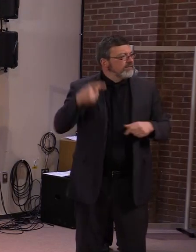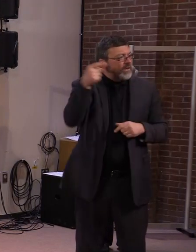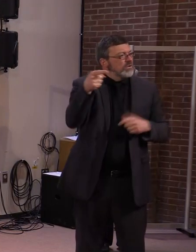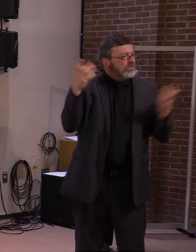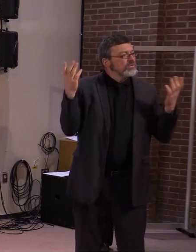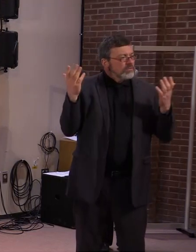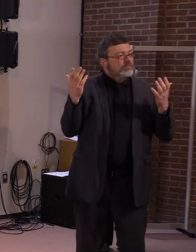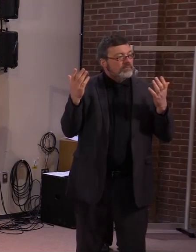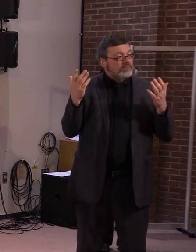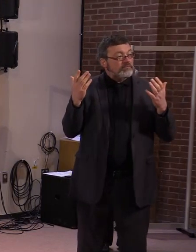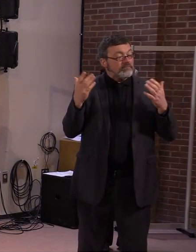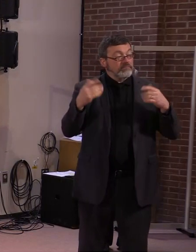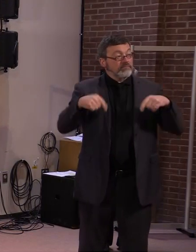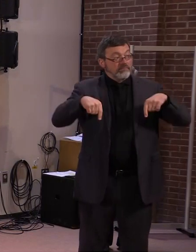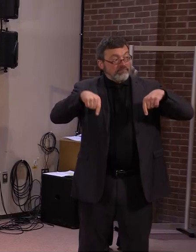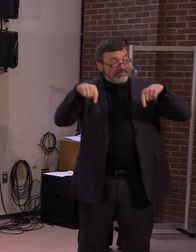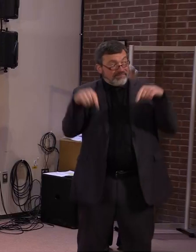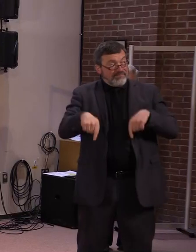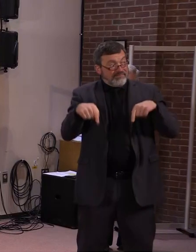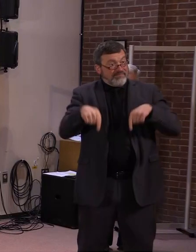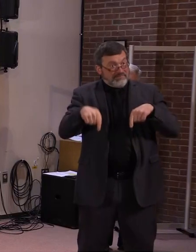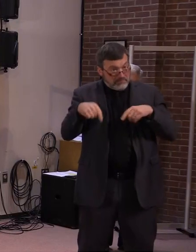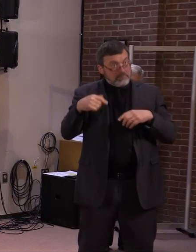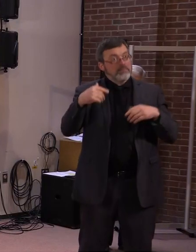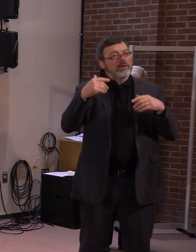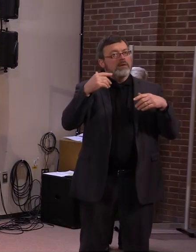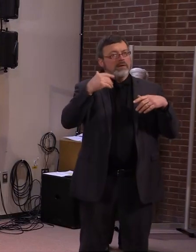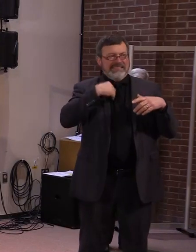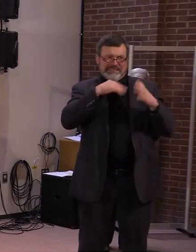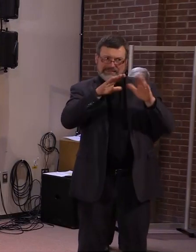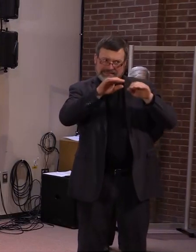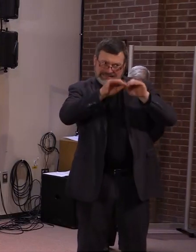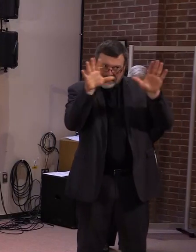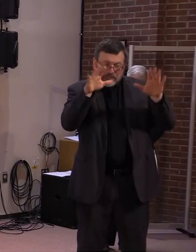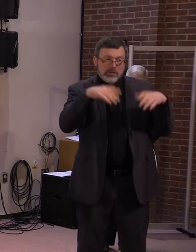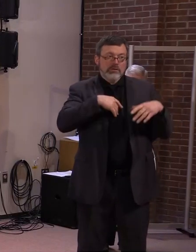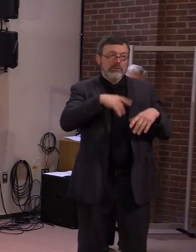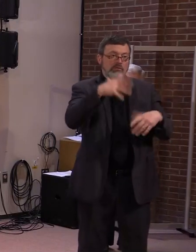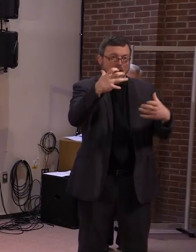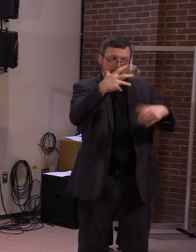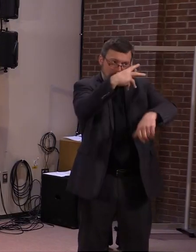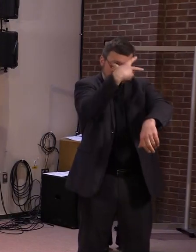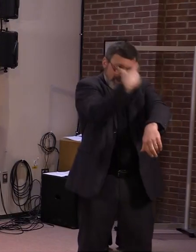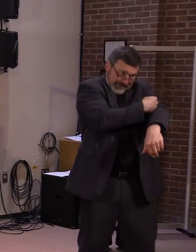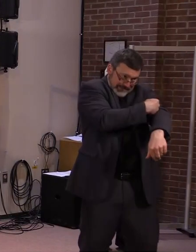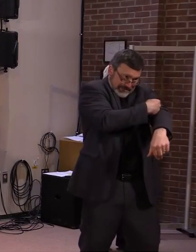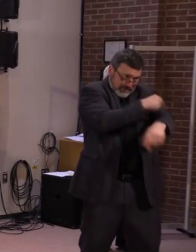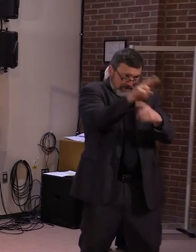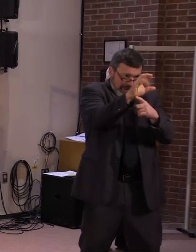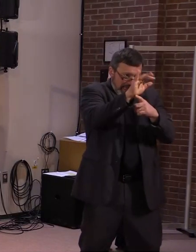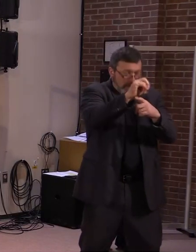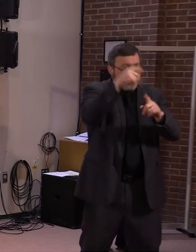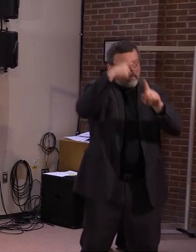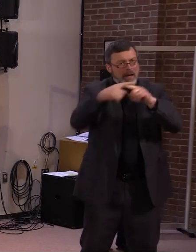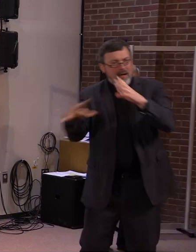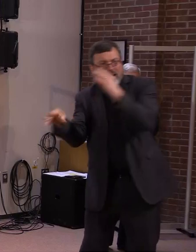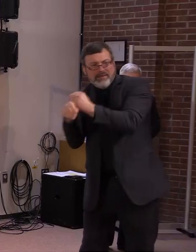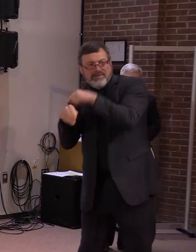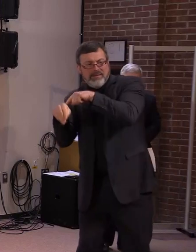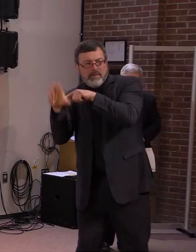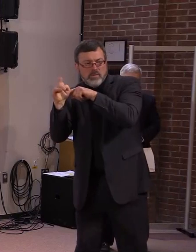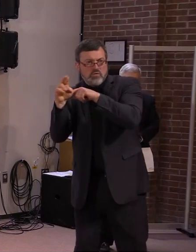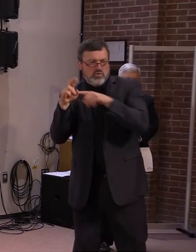boosted. If you get your booster this week, you'll have full protection before the new year.